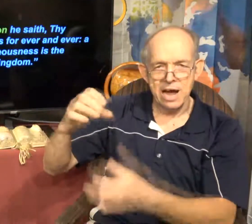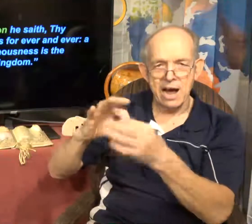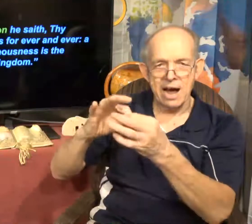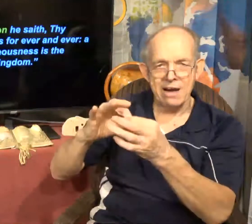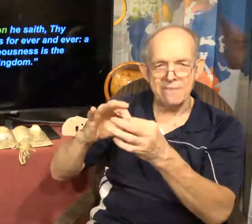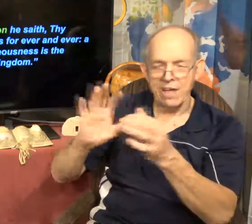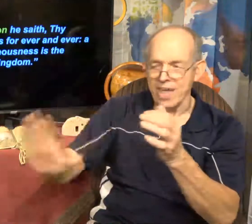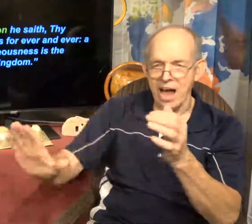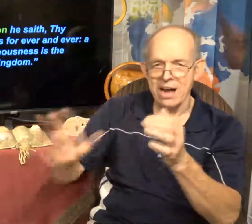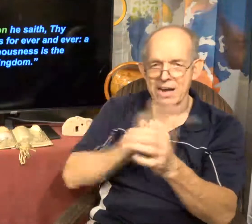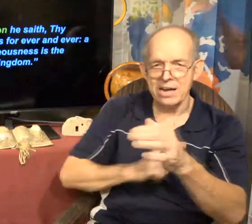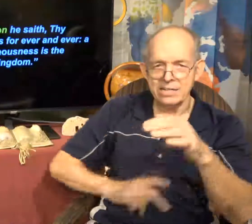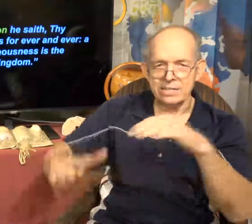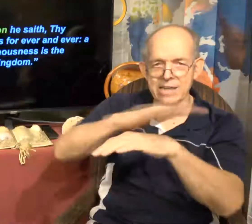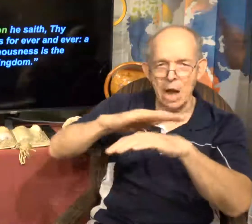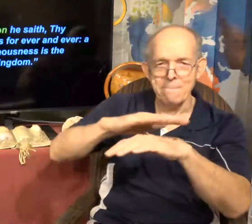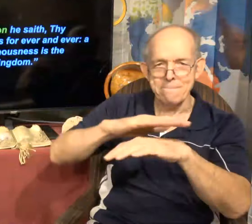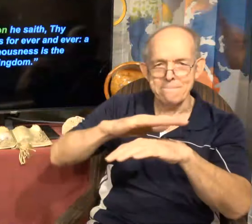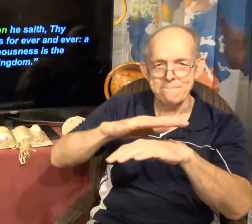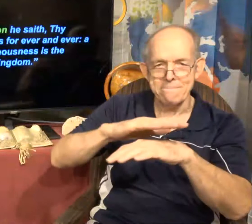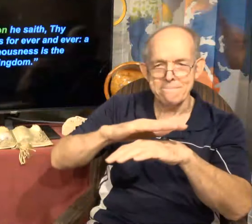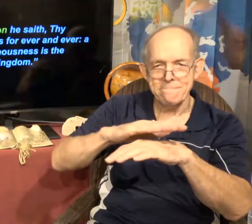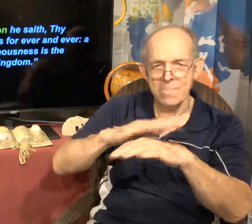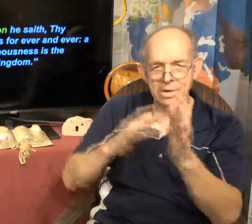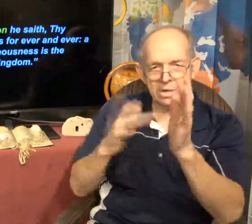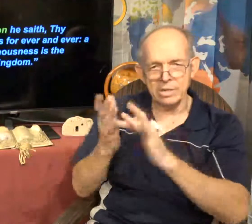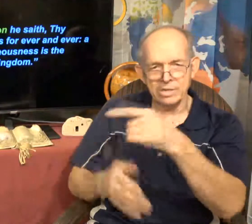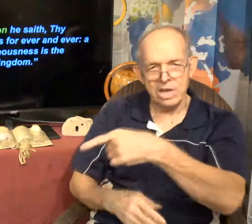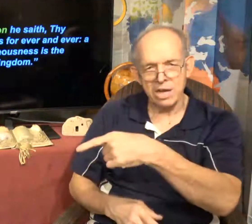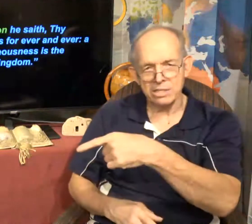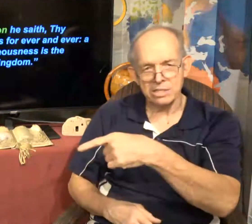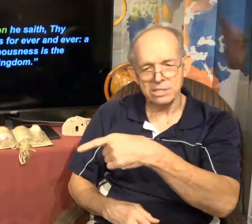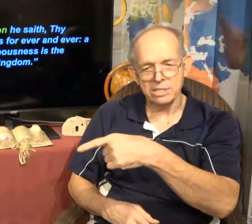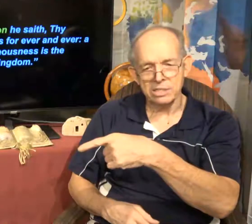of the kingdom. Jesus.